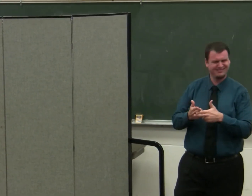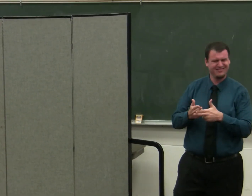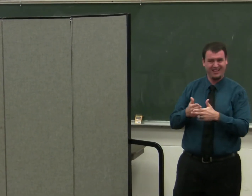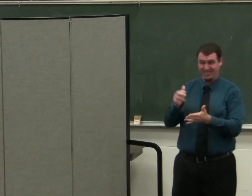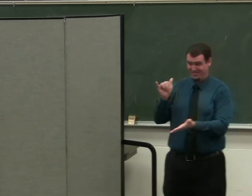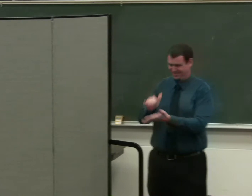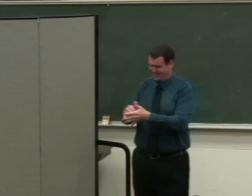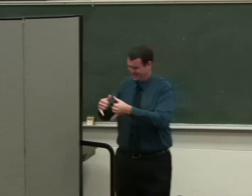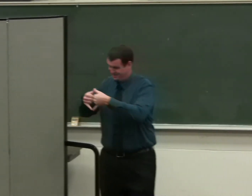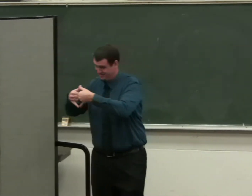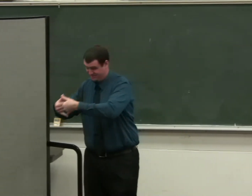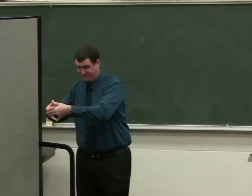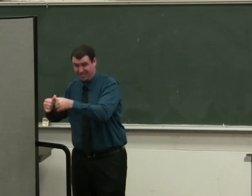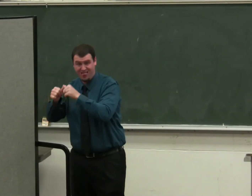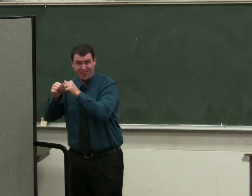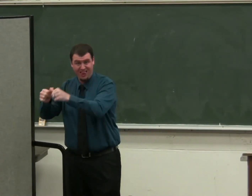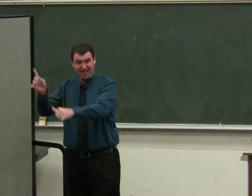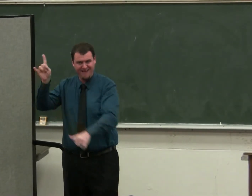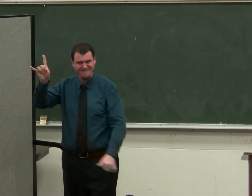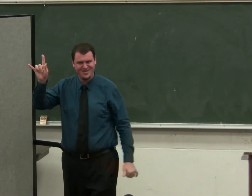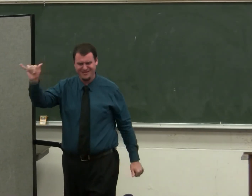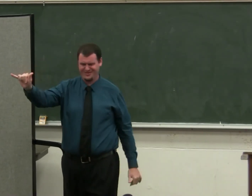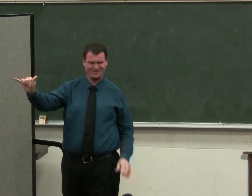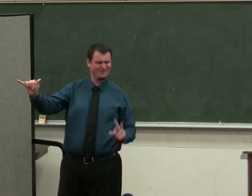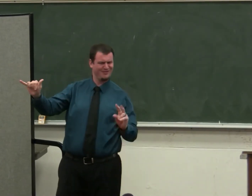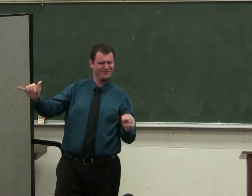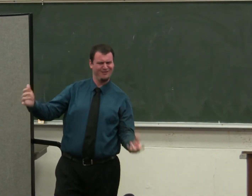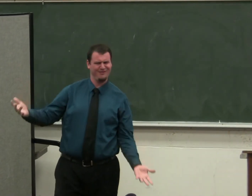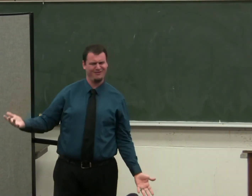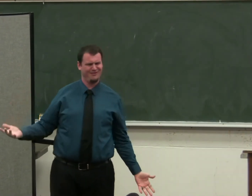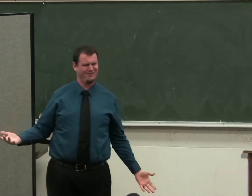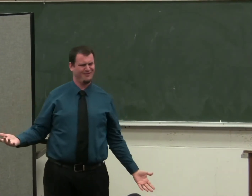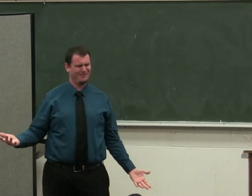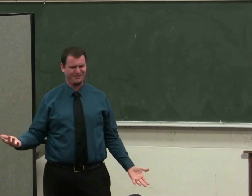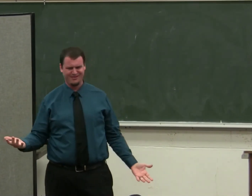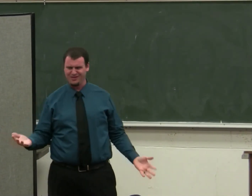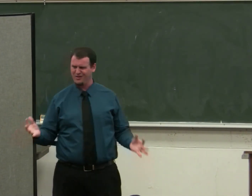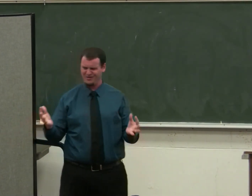and lying about it. That trophy is temporary. Does it last forever? No.